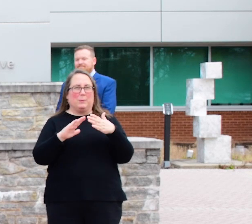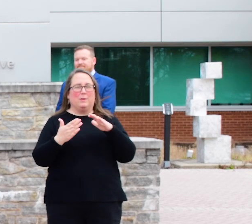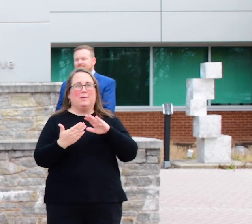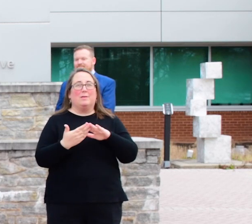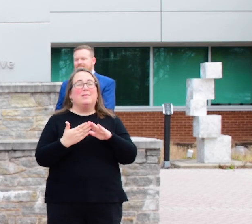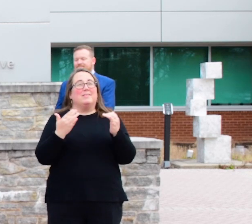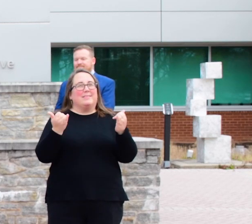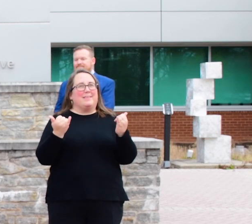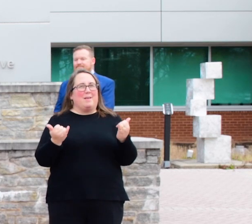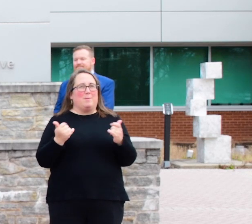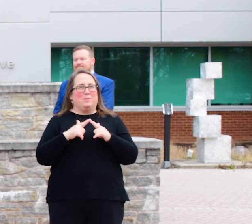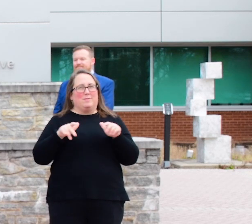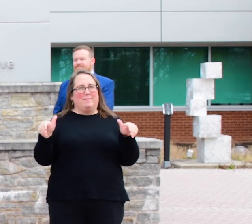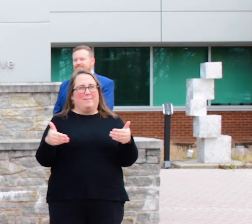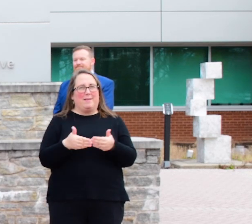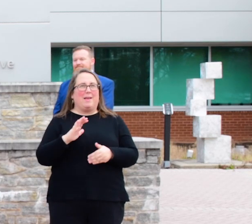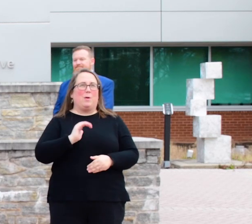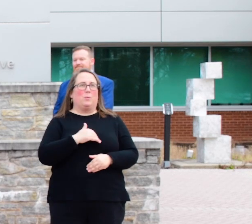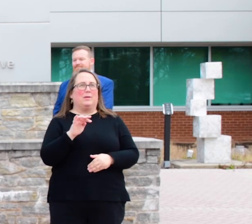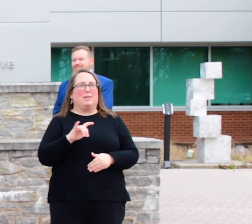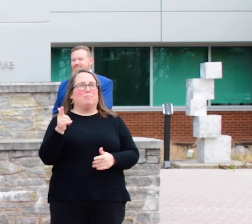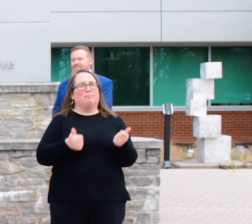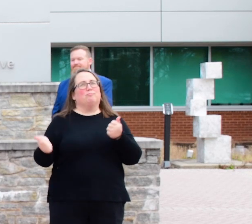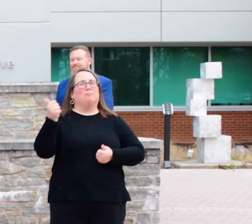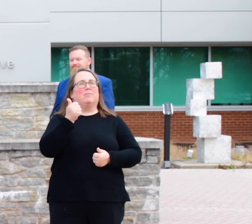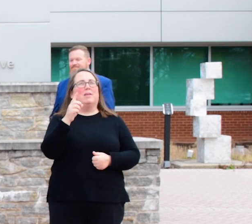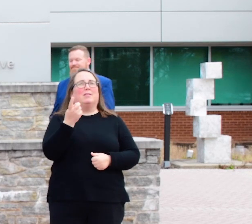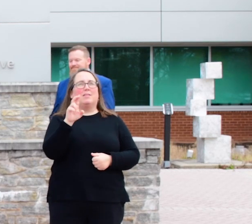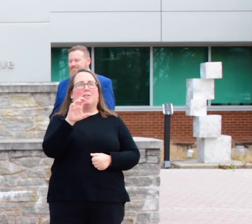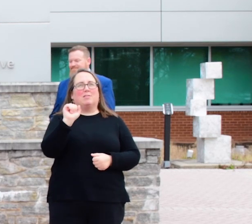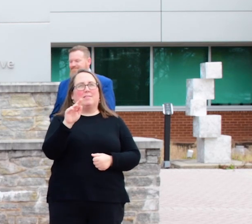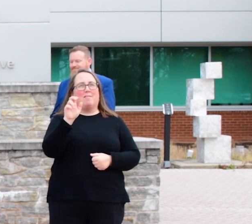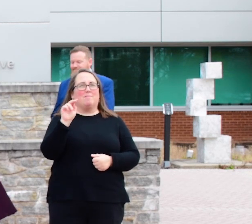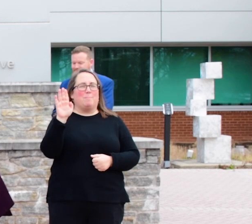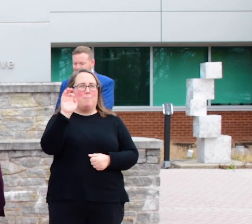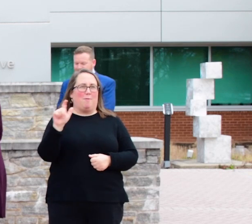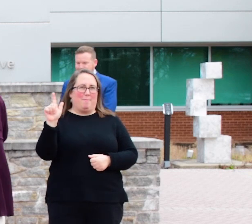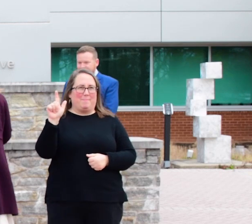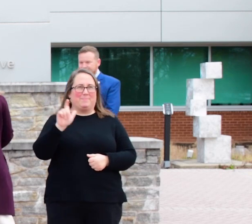that, I would like to invite up our county executive, Dr. Calvin Ball.